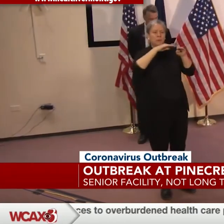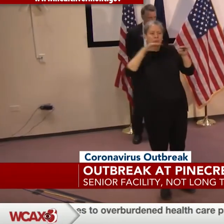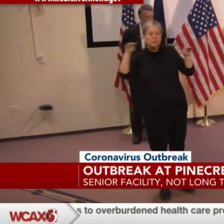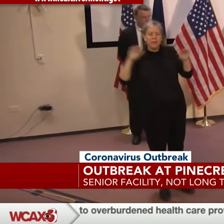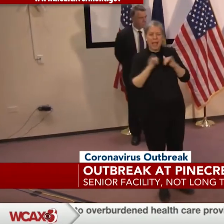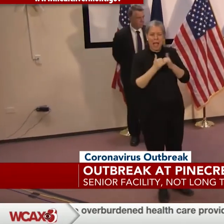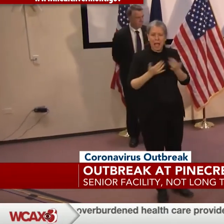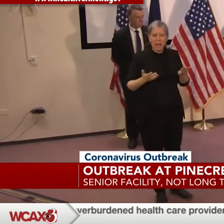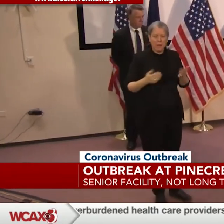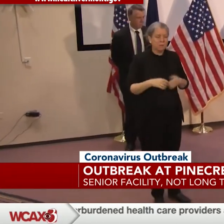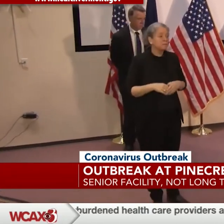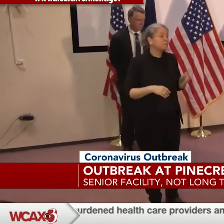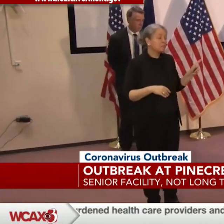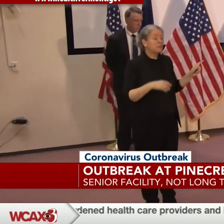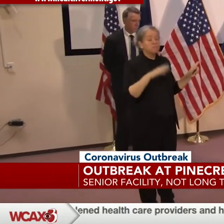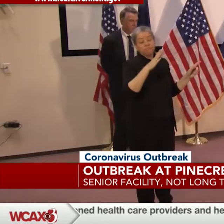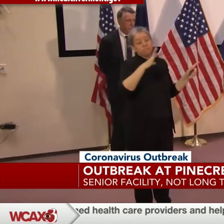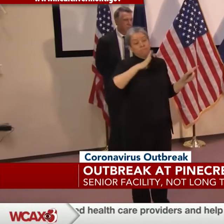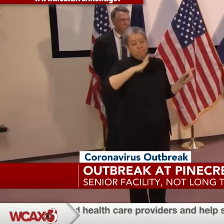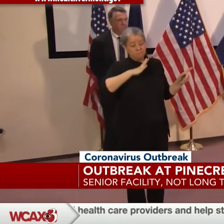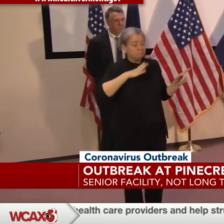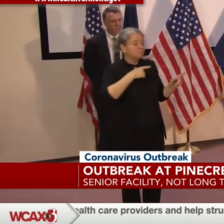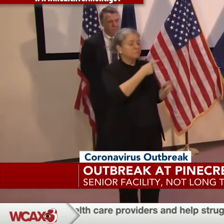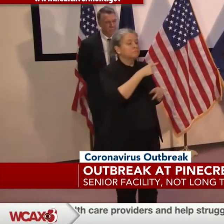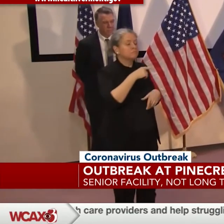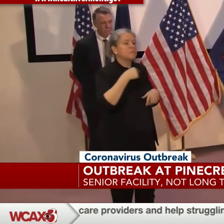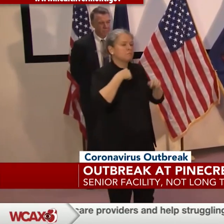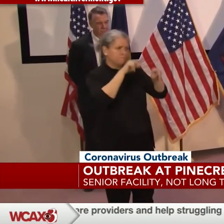If we use Wuhan, China as our guide,